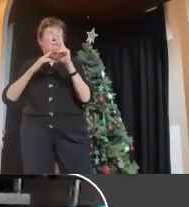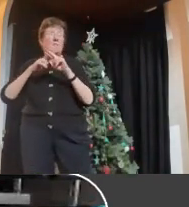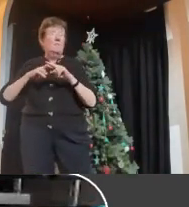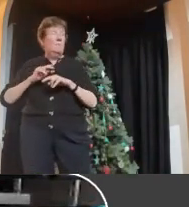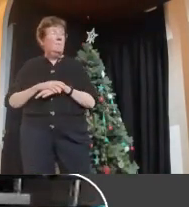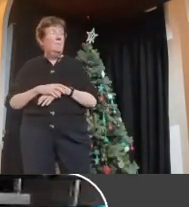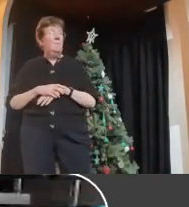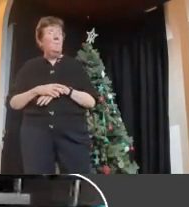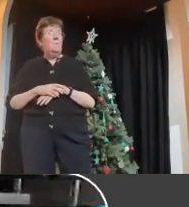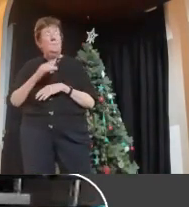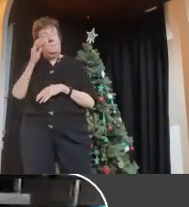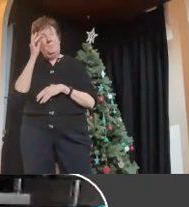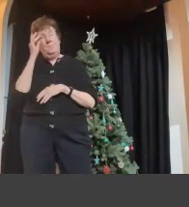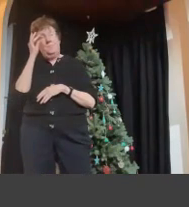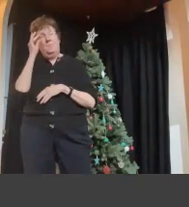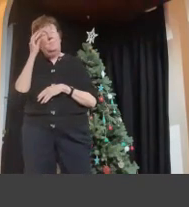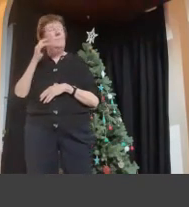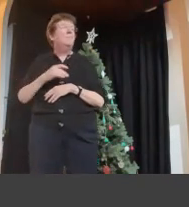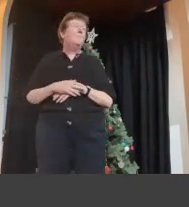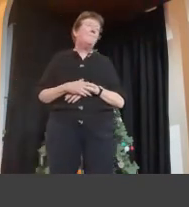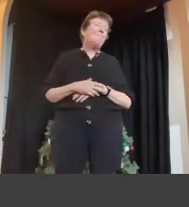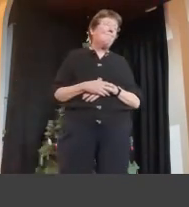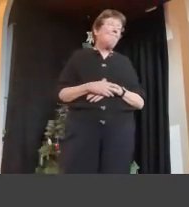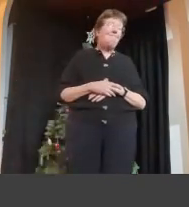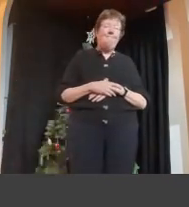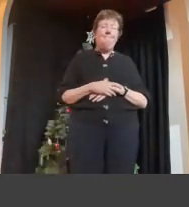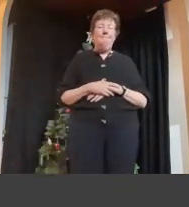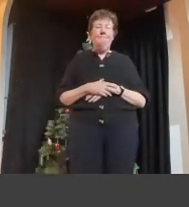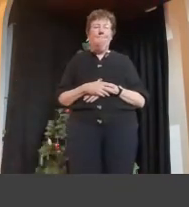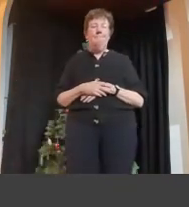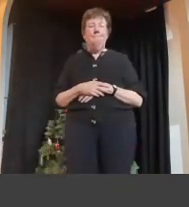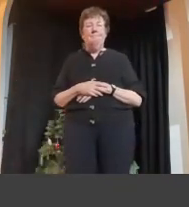We also need more BSL teachers to teach the parents.